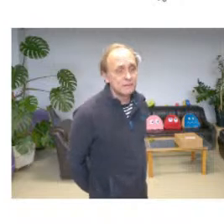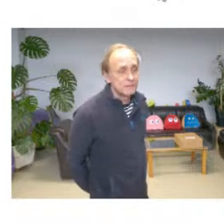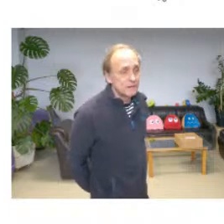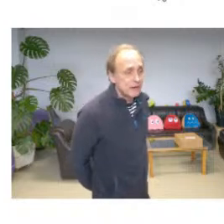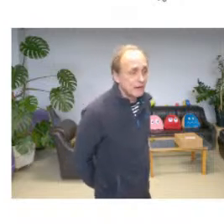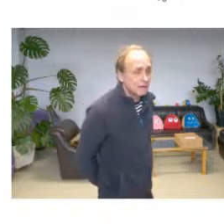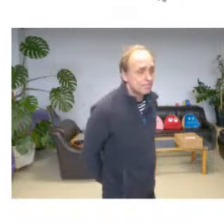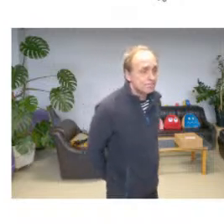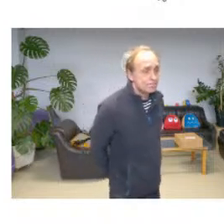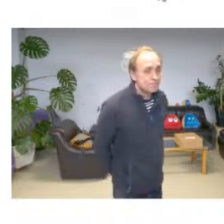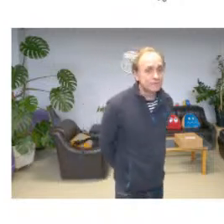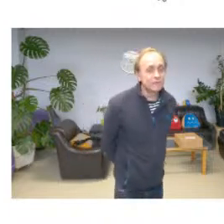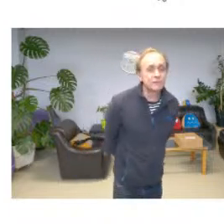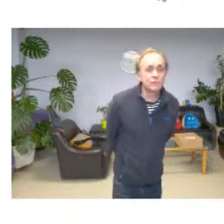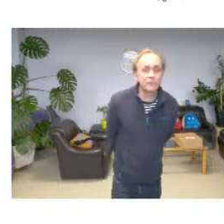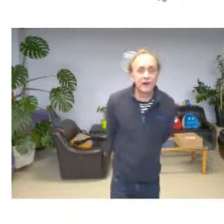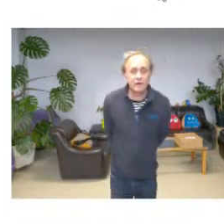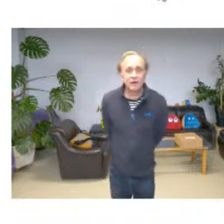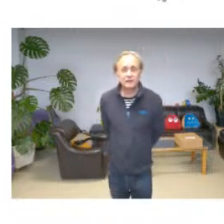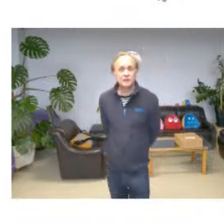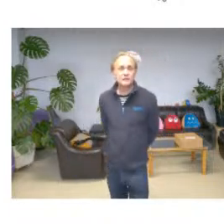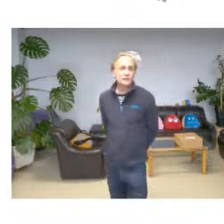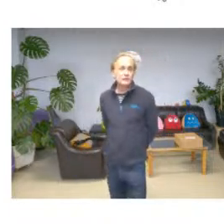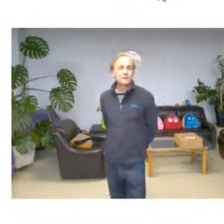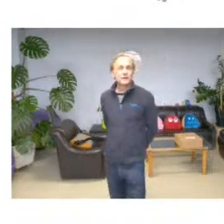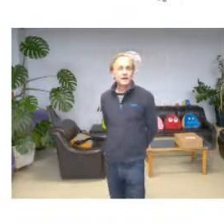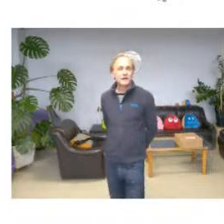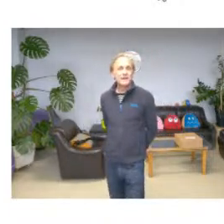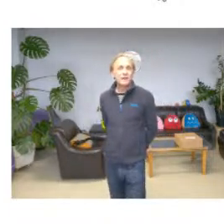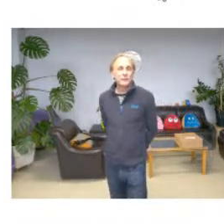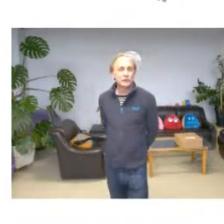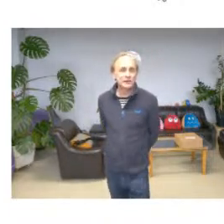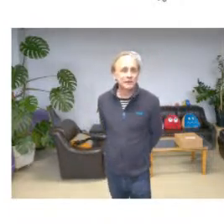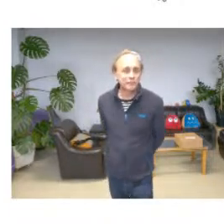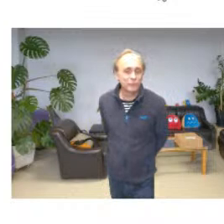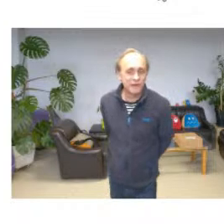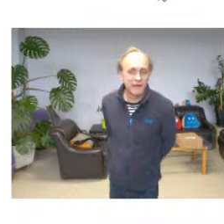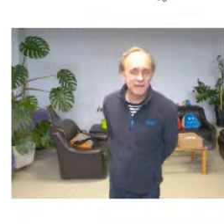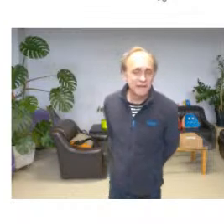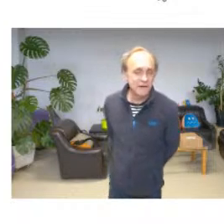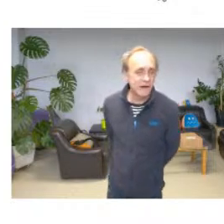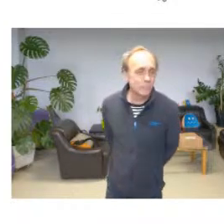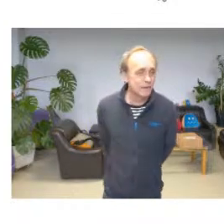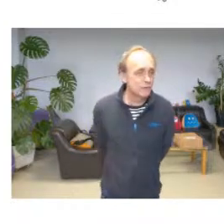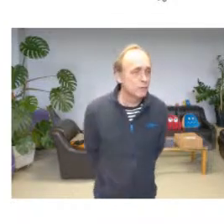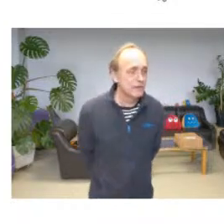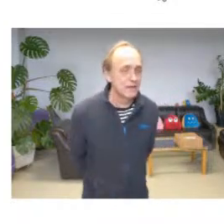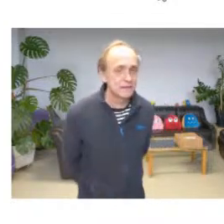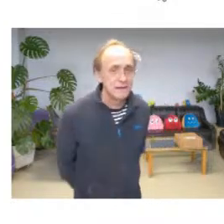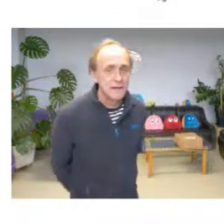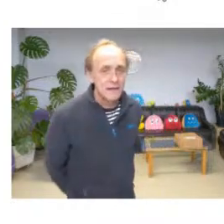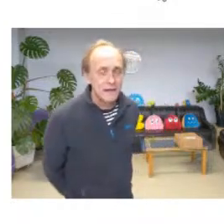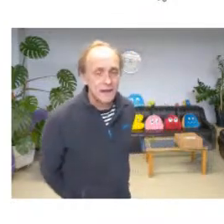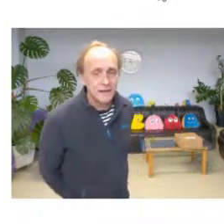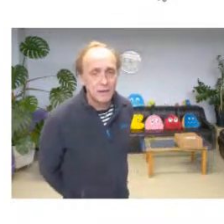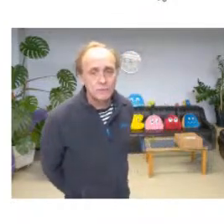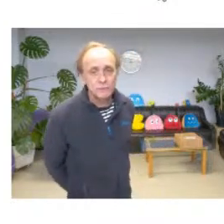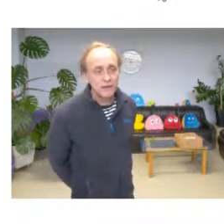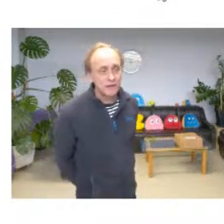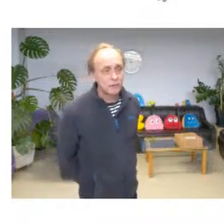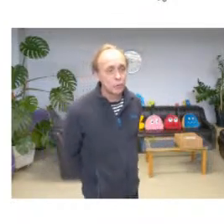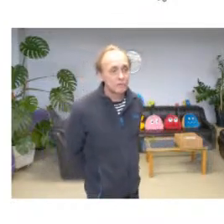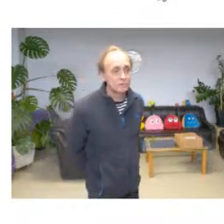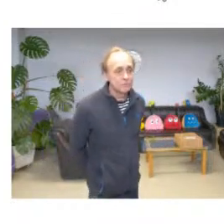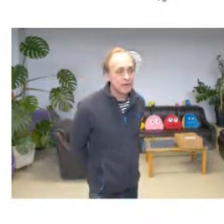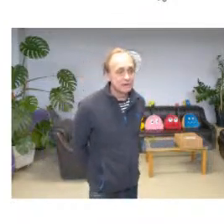right hand. But so far, this is enough for the idea how we are doing that. And I